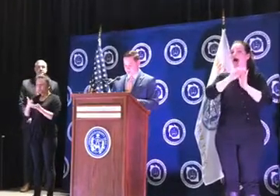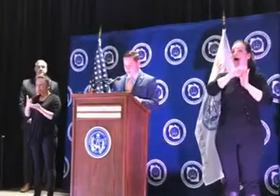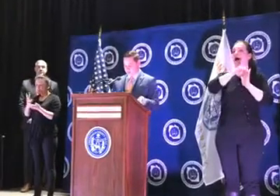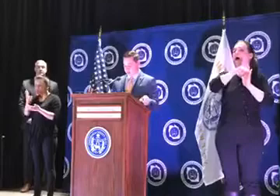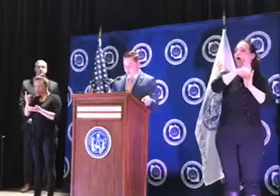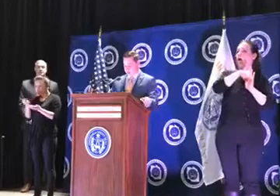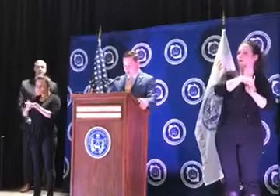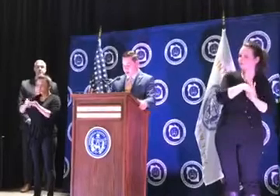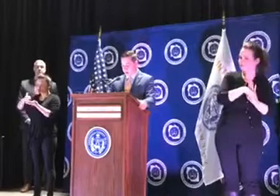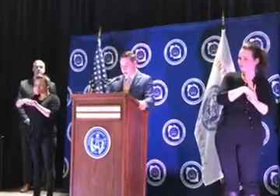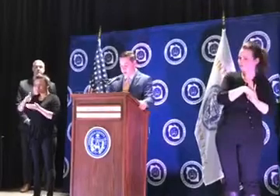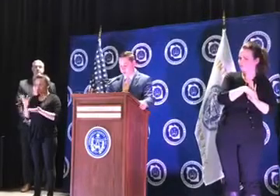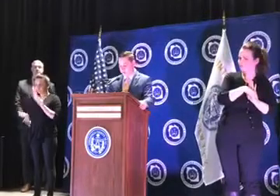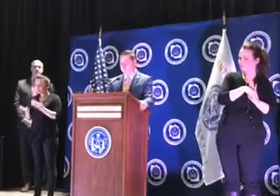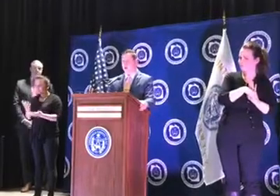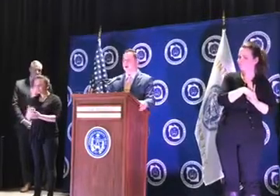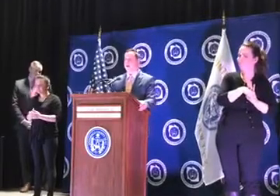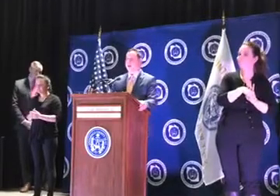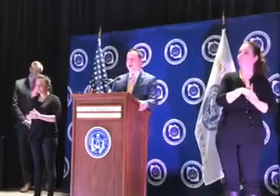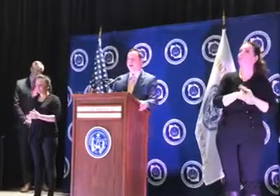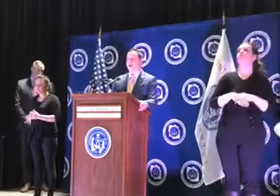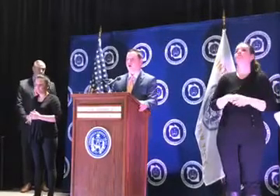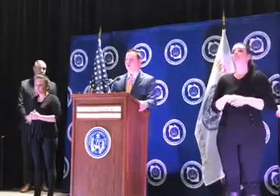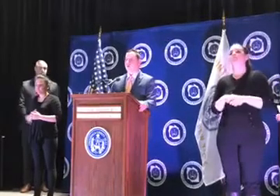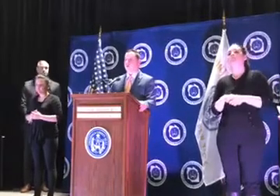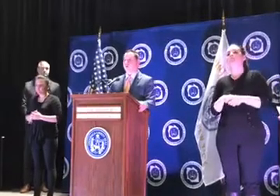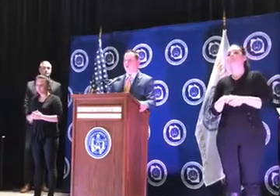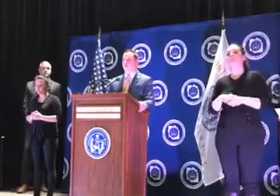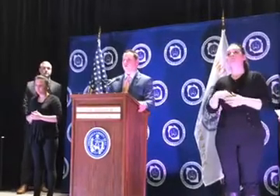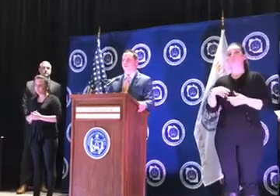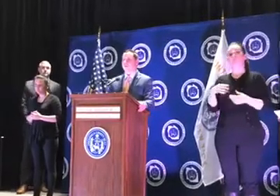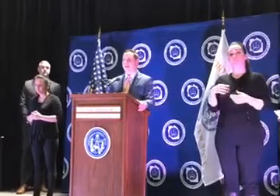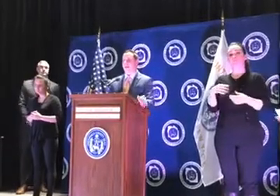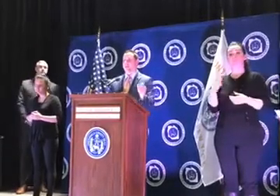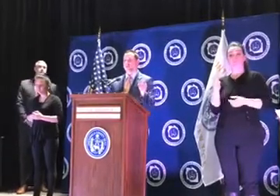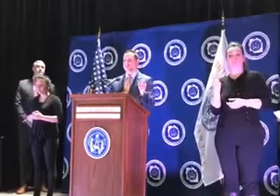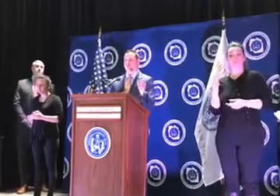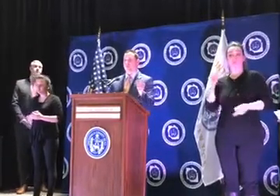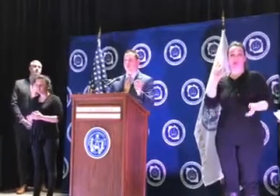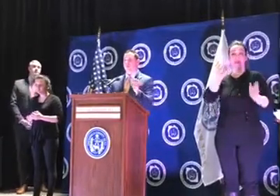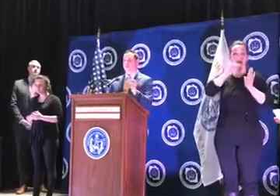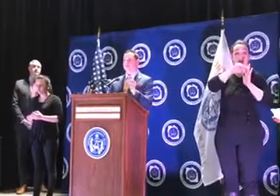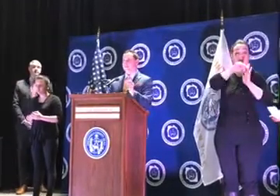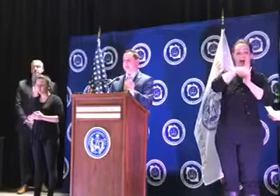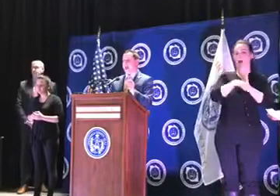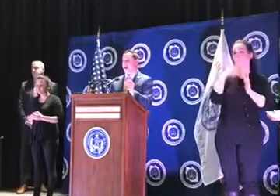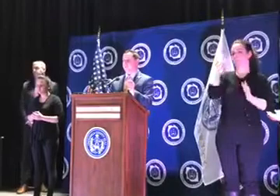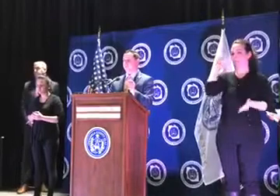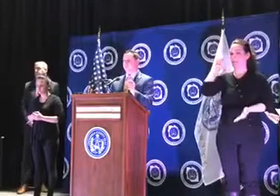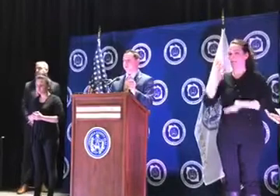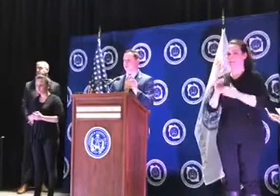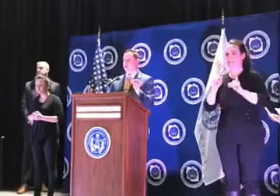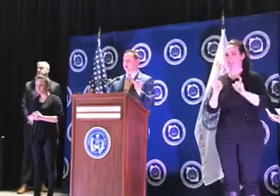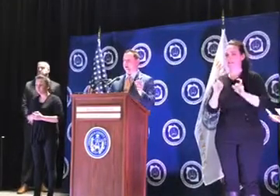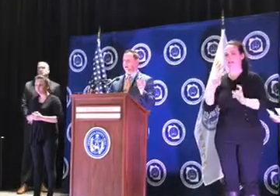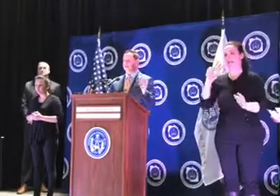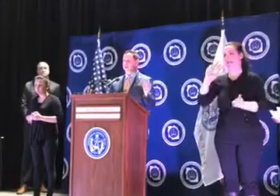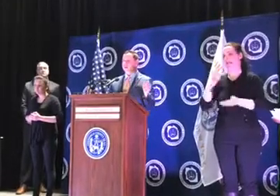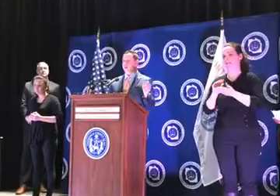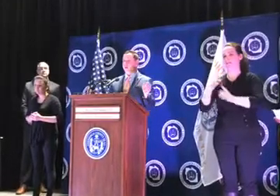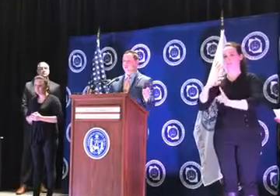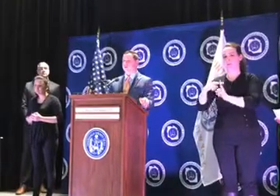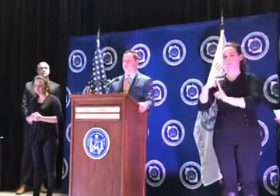ground that they're seeing. But we did let all of you know that if there was a case where there is a gap in